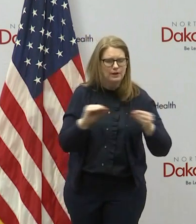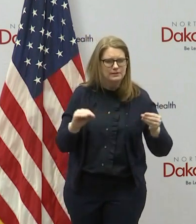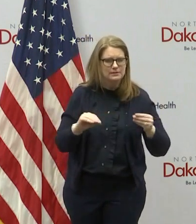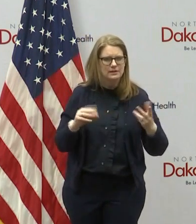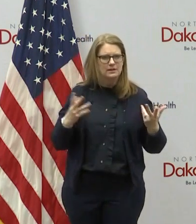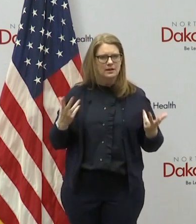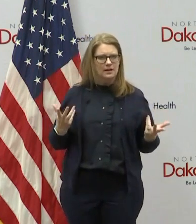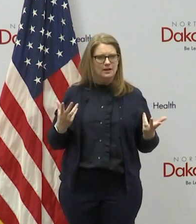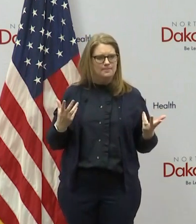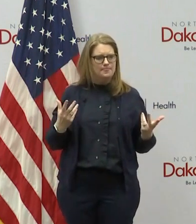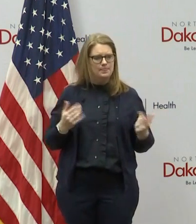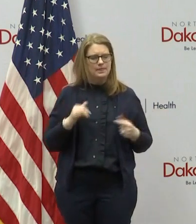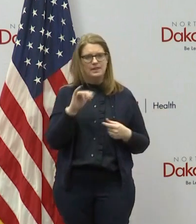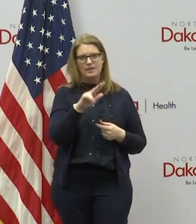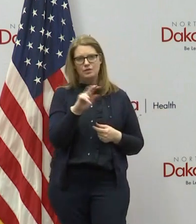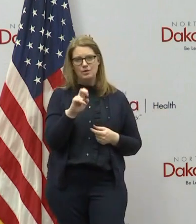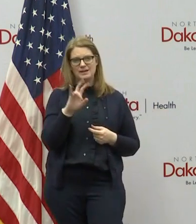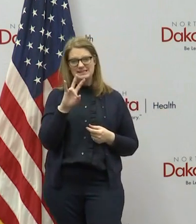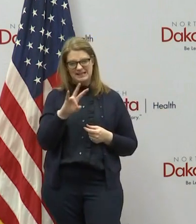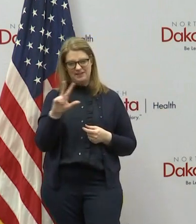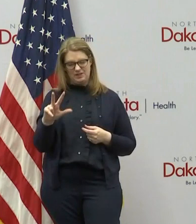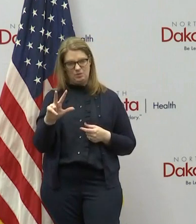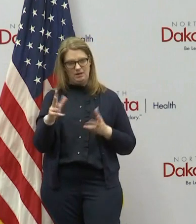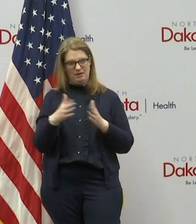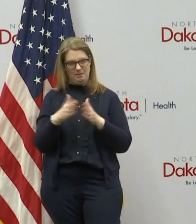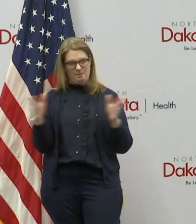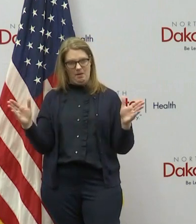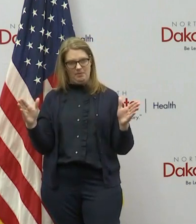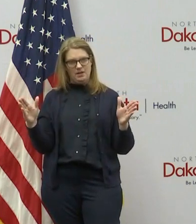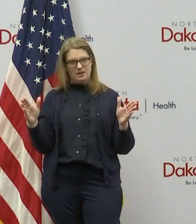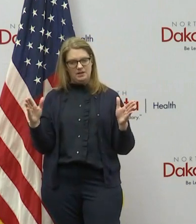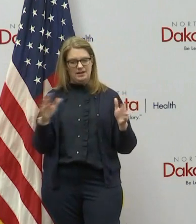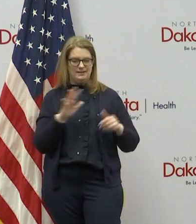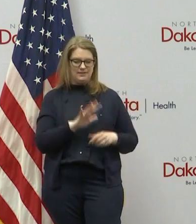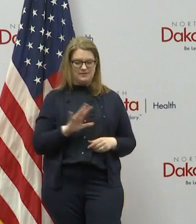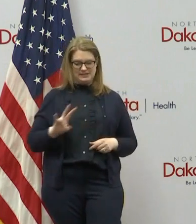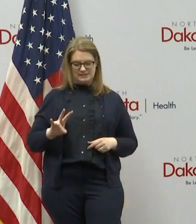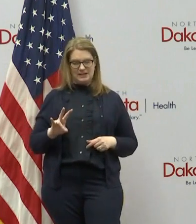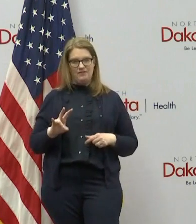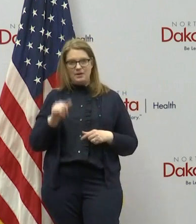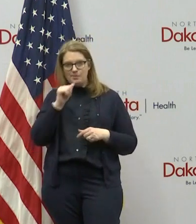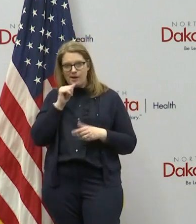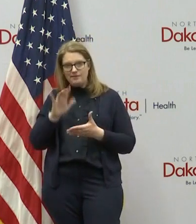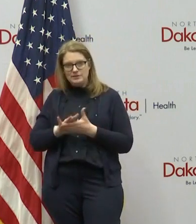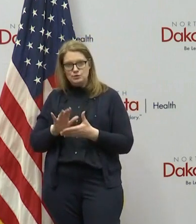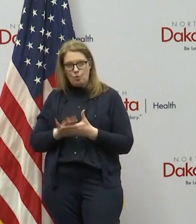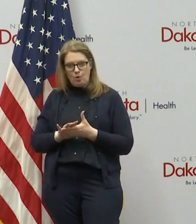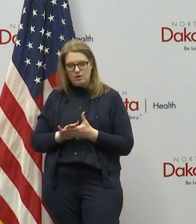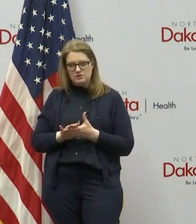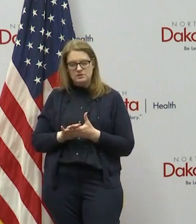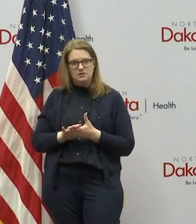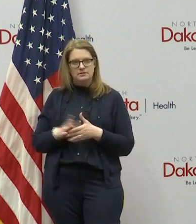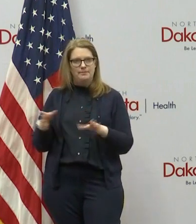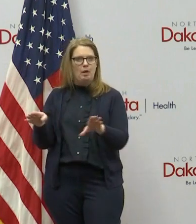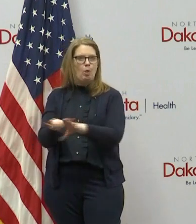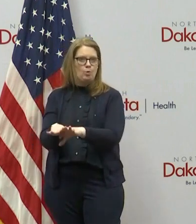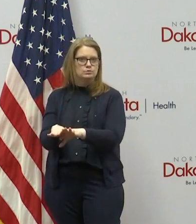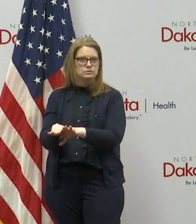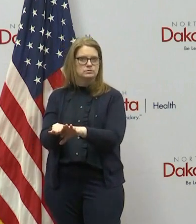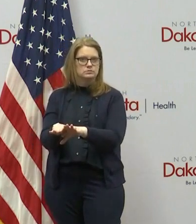on the scale, 373 public and 57 non-public school buildings have been